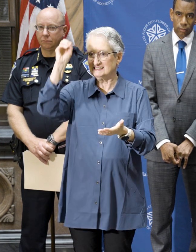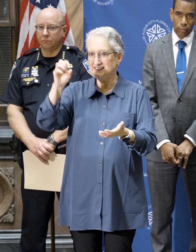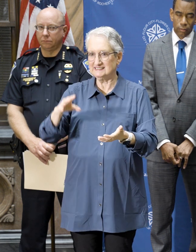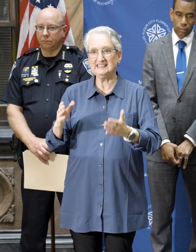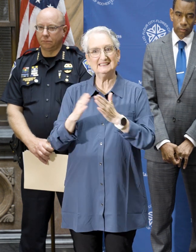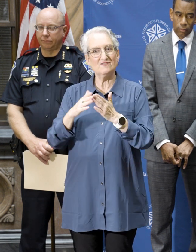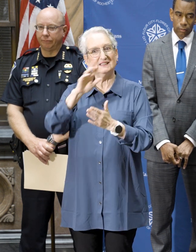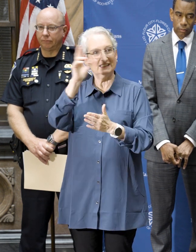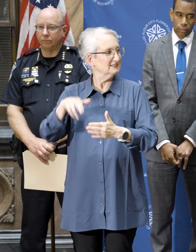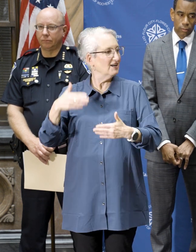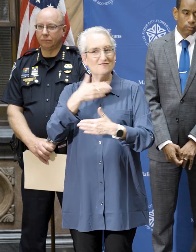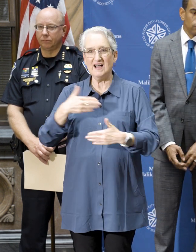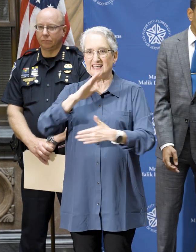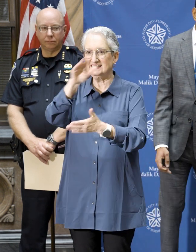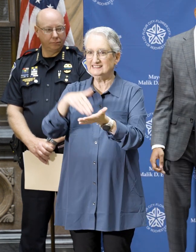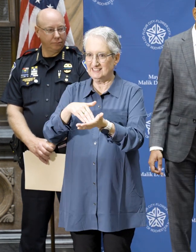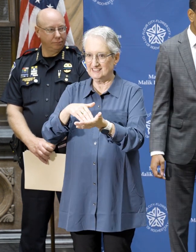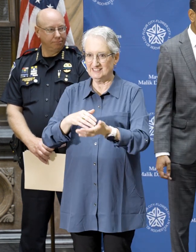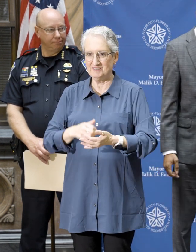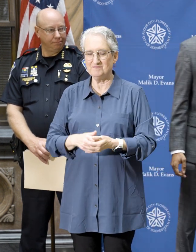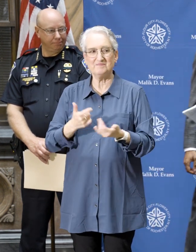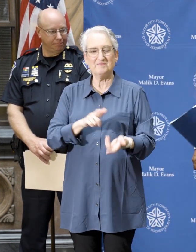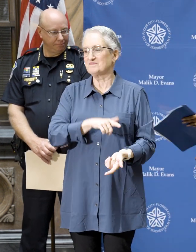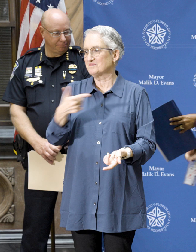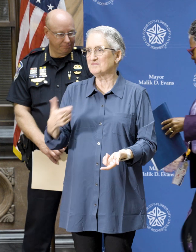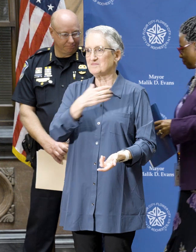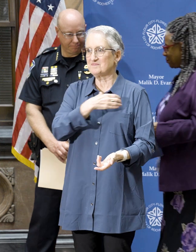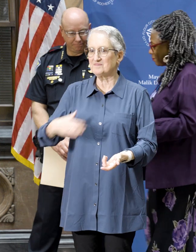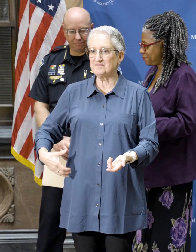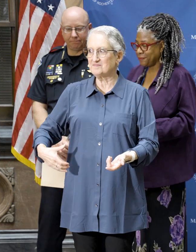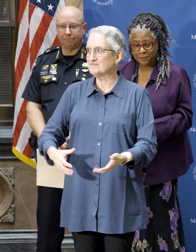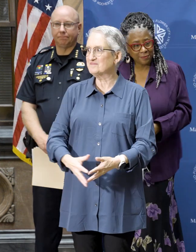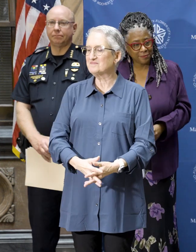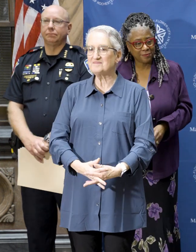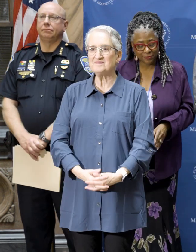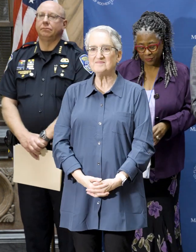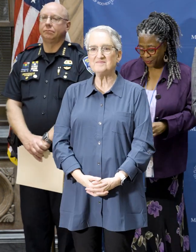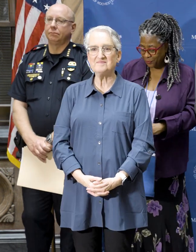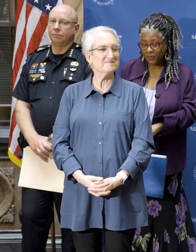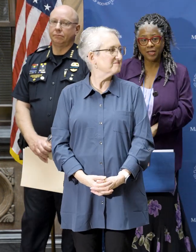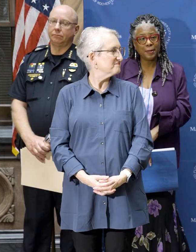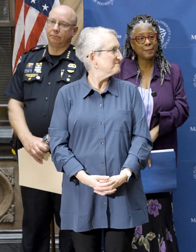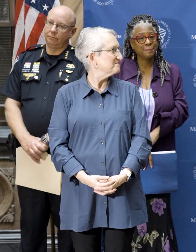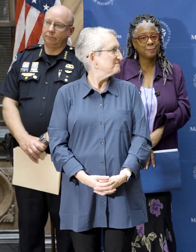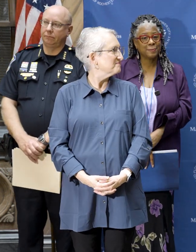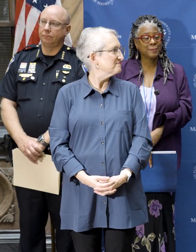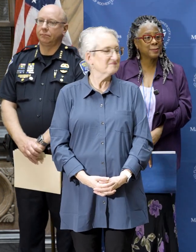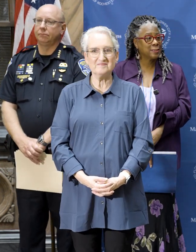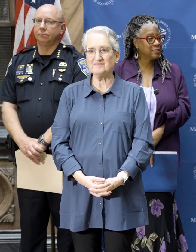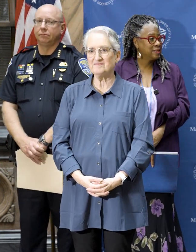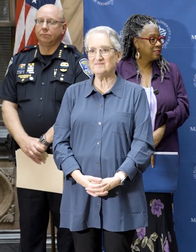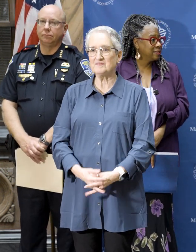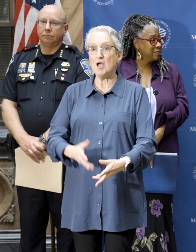centers. Now I'll turn it back over to Mayor Evans. Thank you, Commissioner. is prevention, intervention,